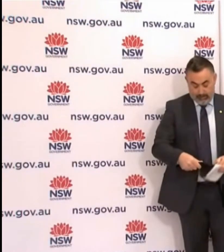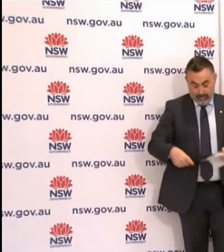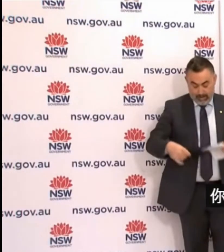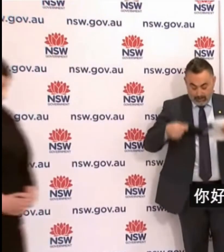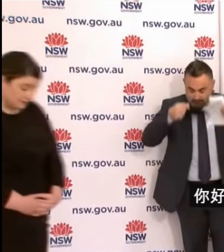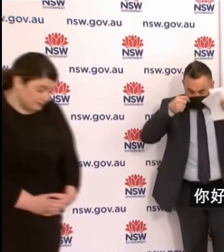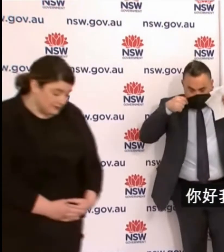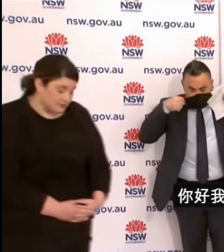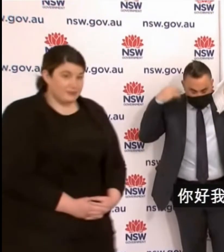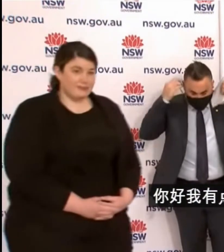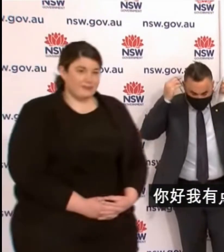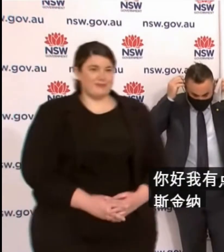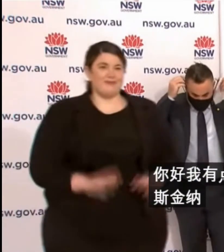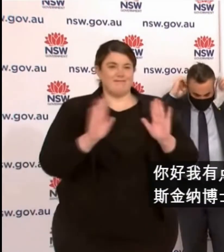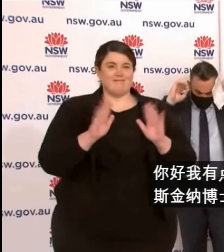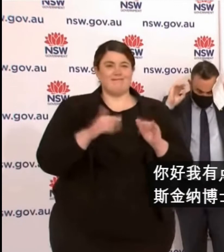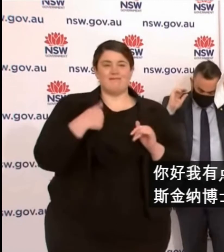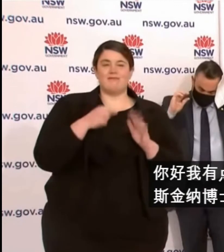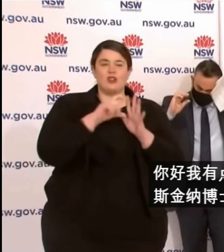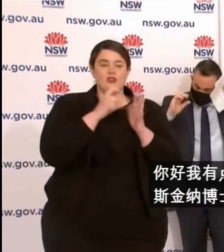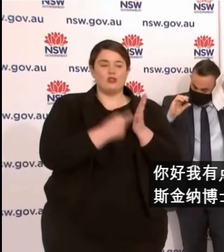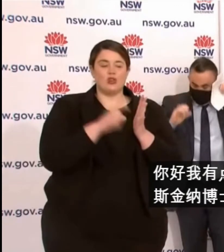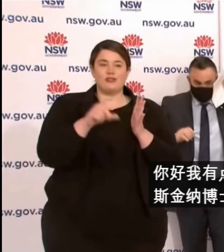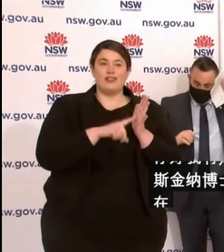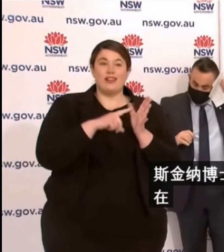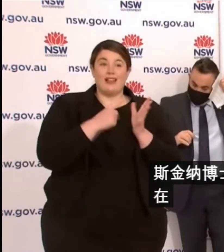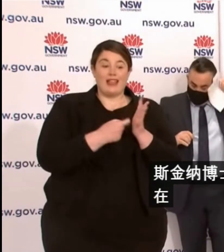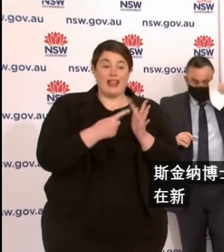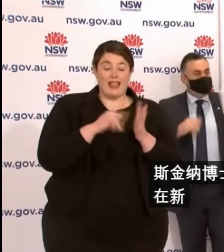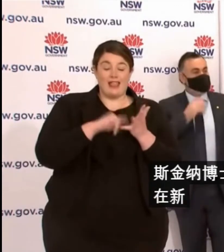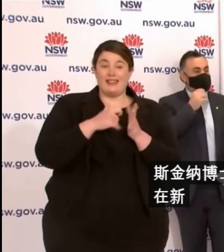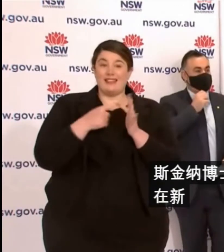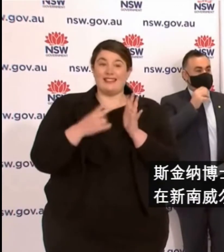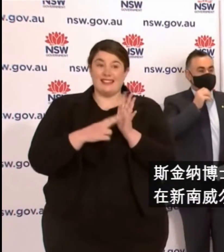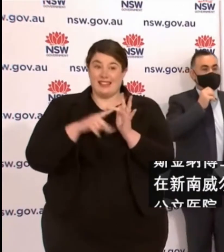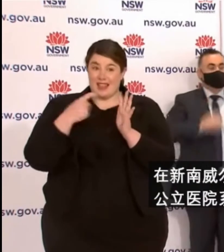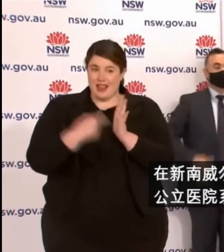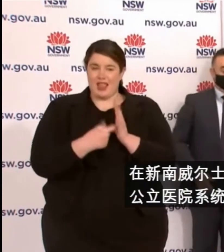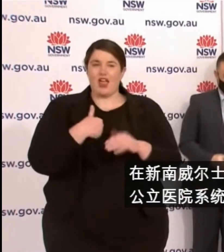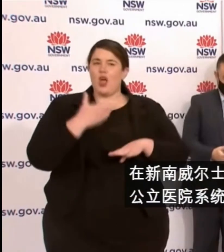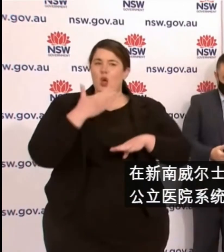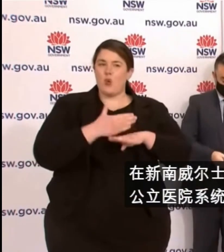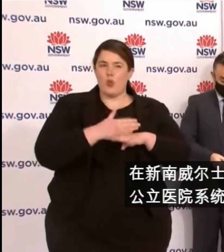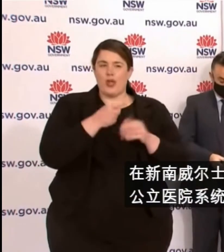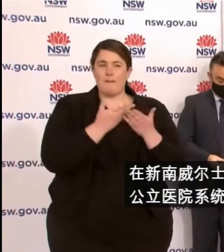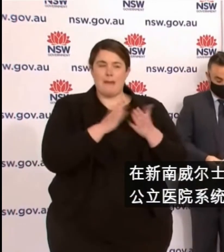Hello, I'm a bit different. I'm Dr Clare Skinner. I'm a specialist emergency doctor working in the New South Wales public hospital